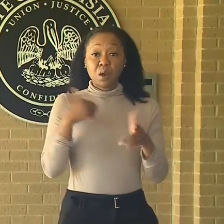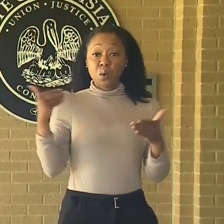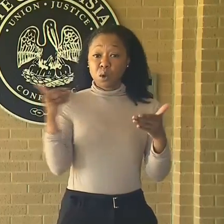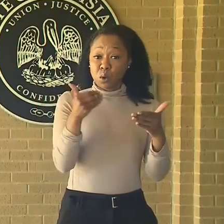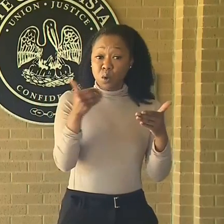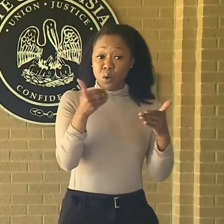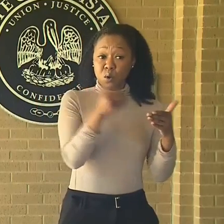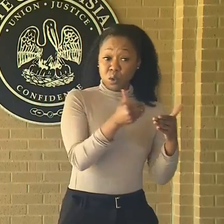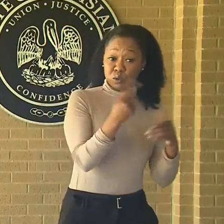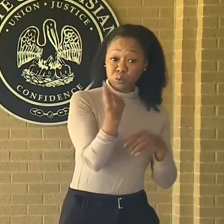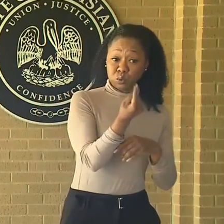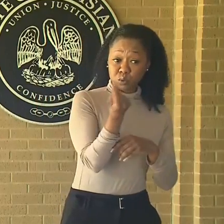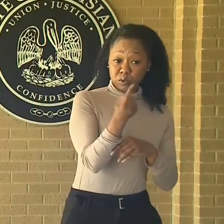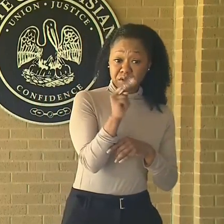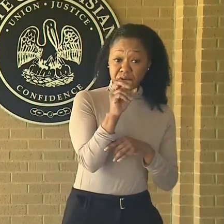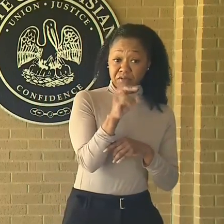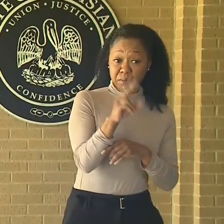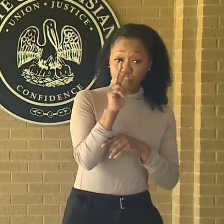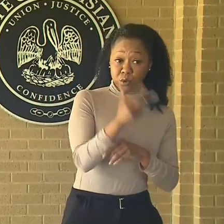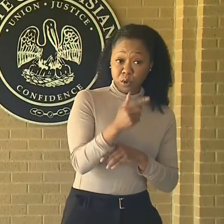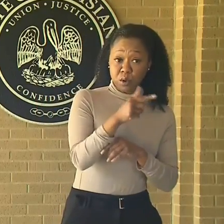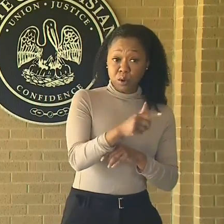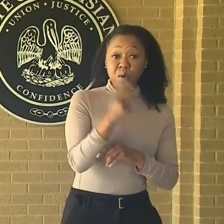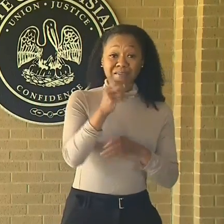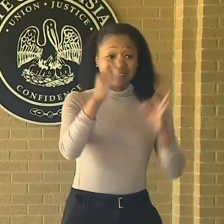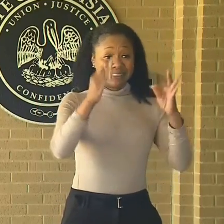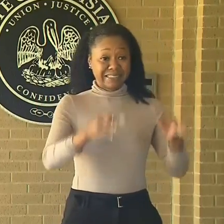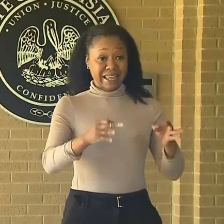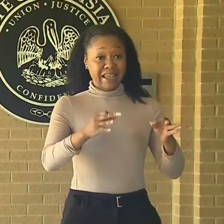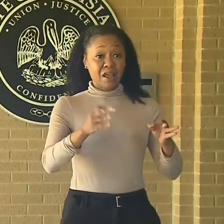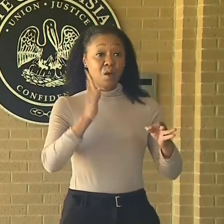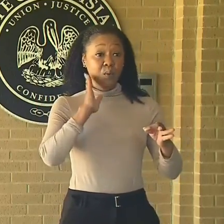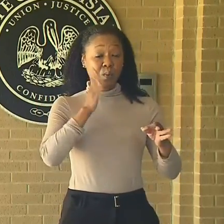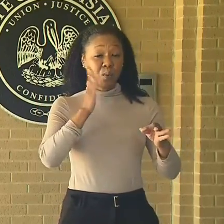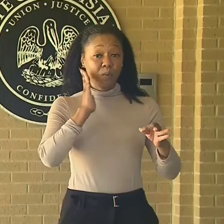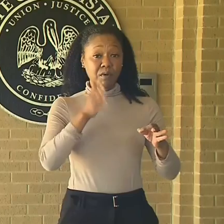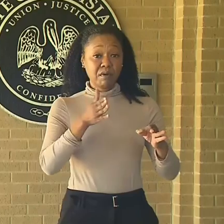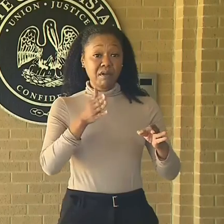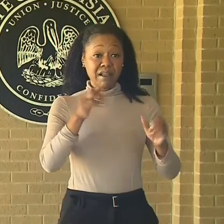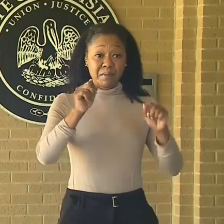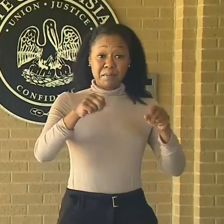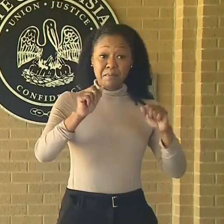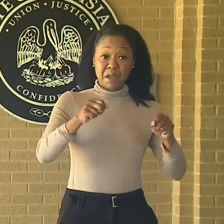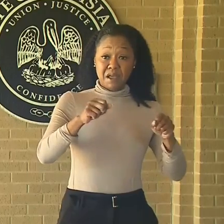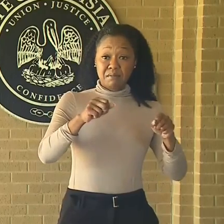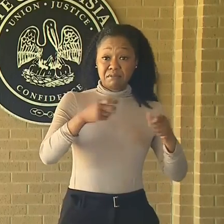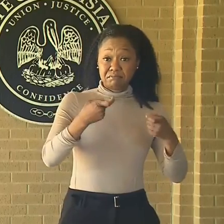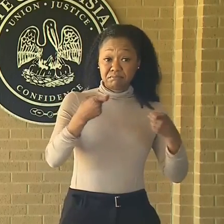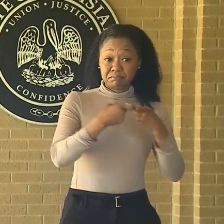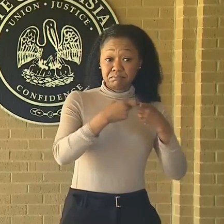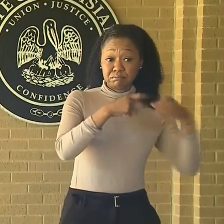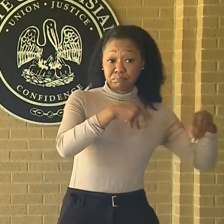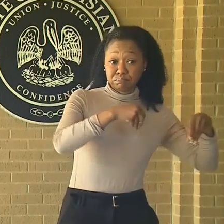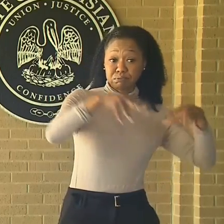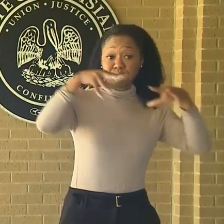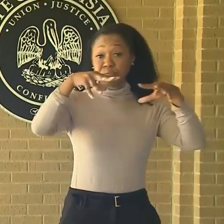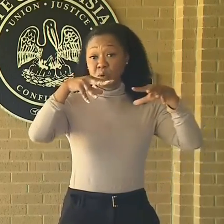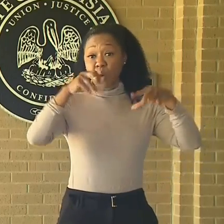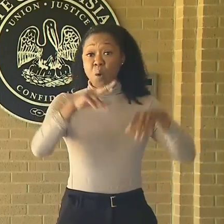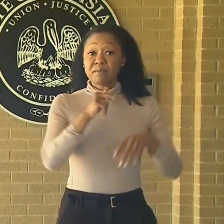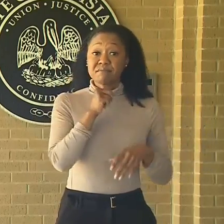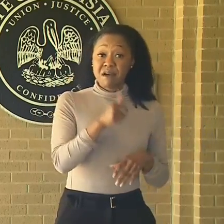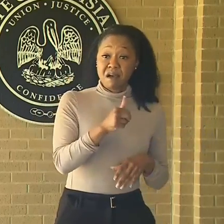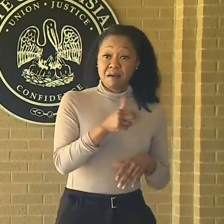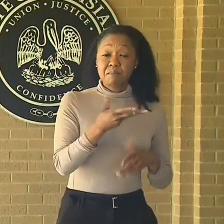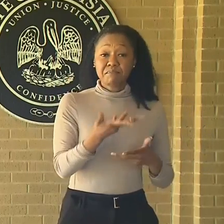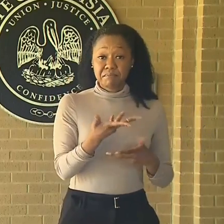Tuesday, obviously a determination is going to have to be made whether they're going to be able to power those locations back up or not. And